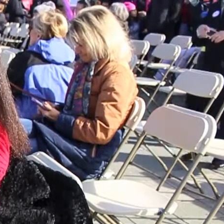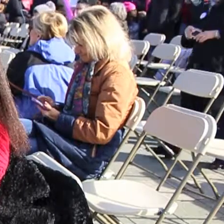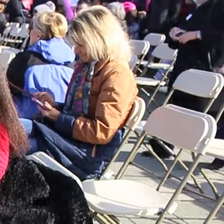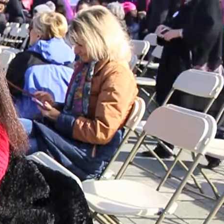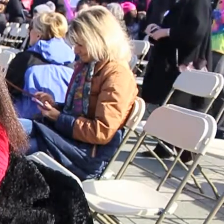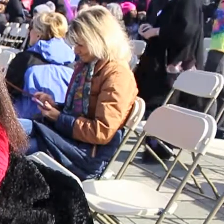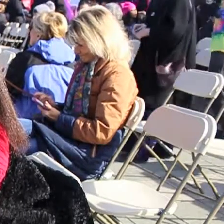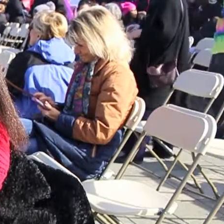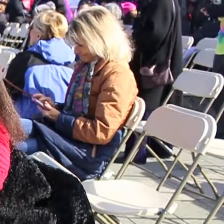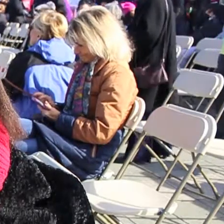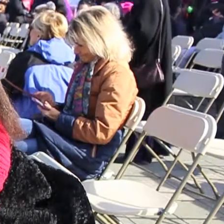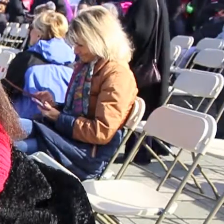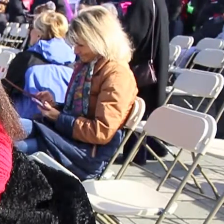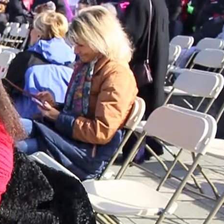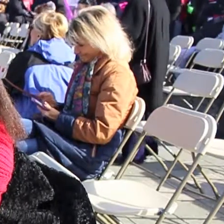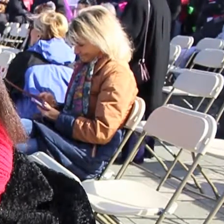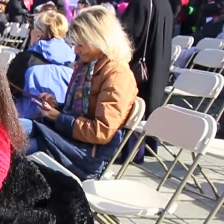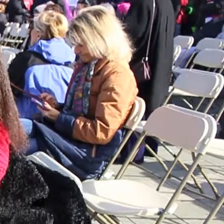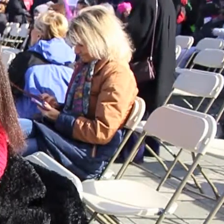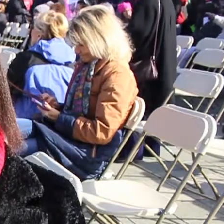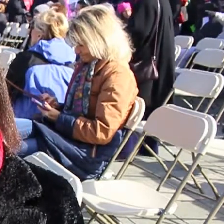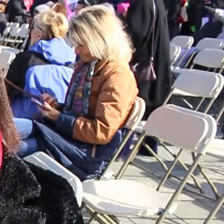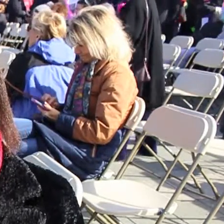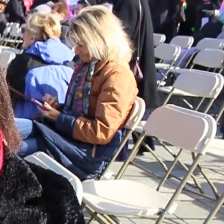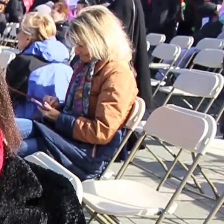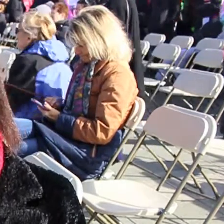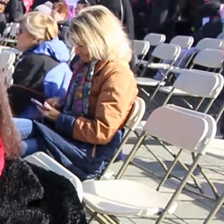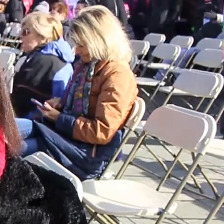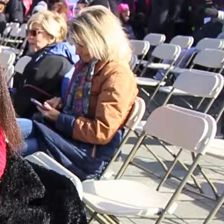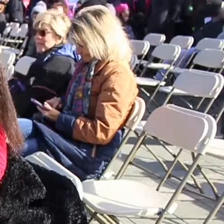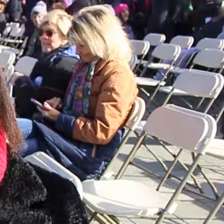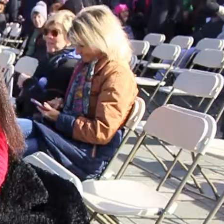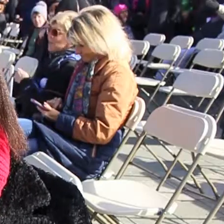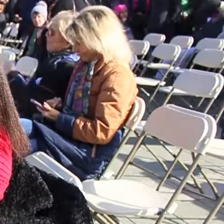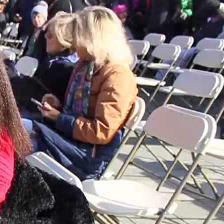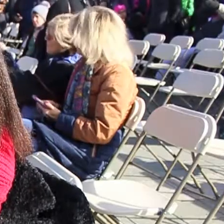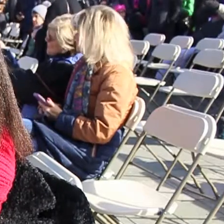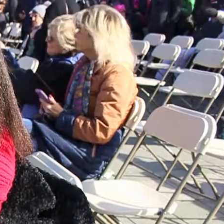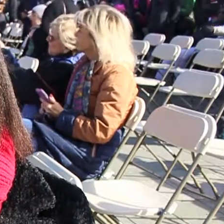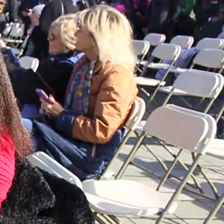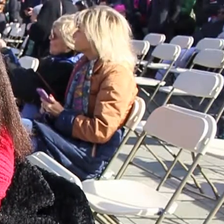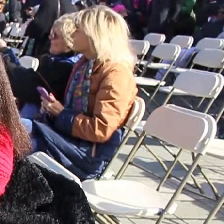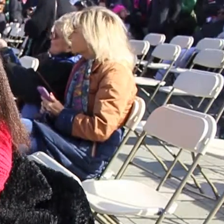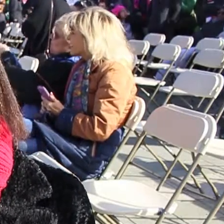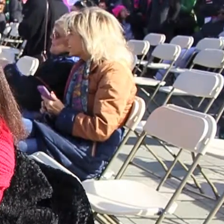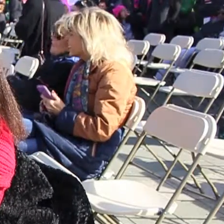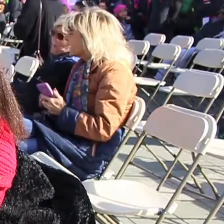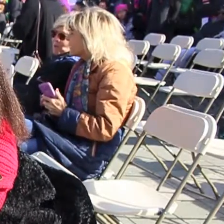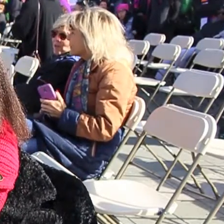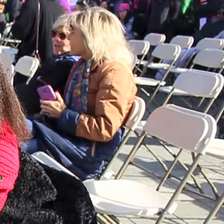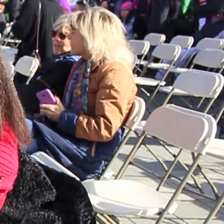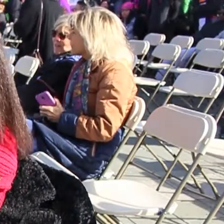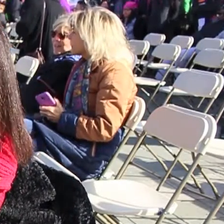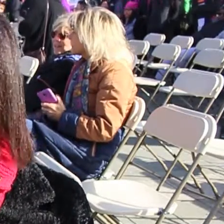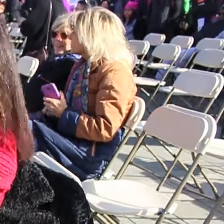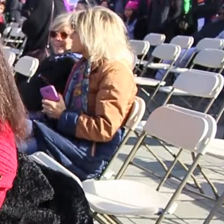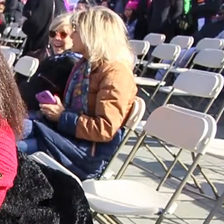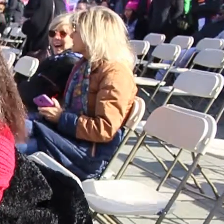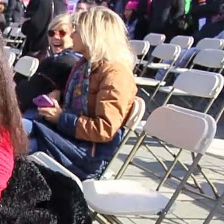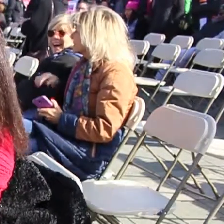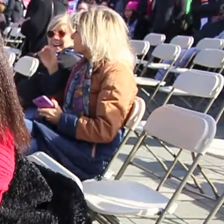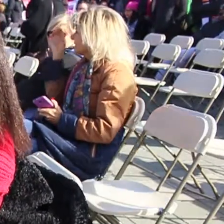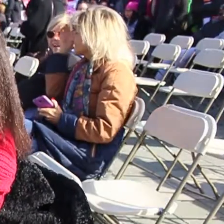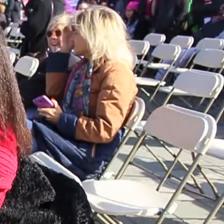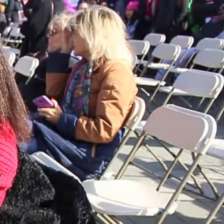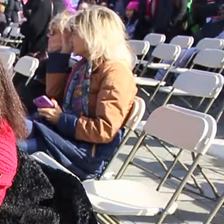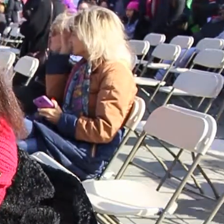the vulnerable, when we stand up for the least, we're representing Christ. So that's why